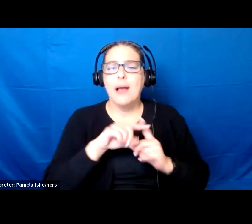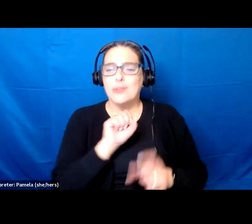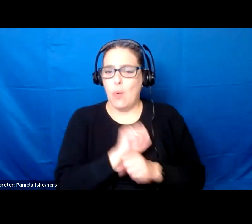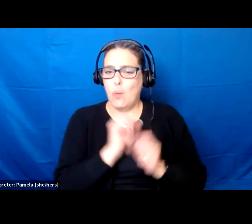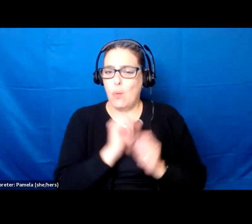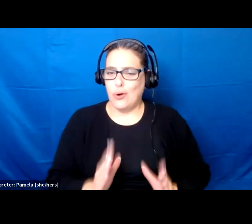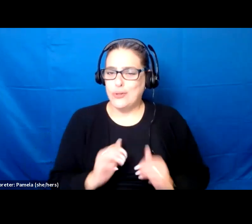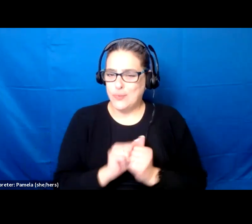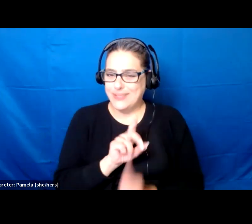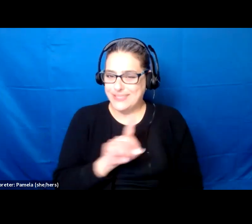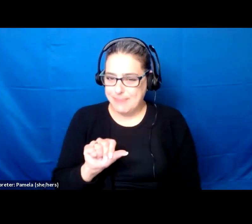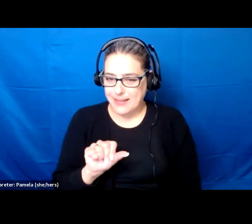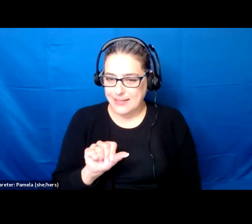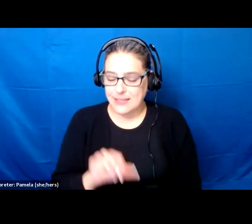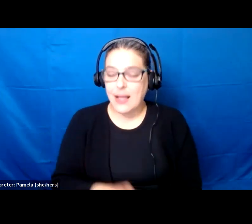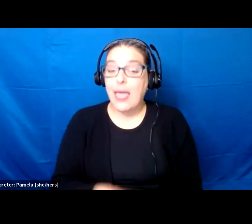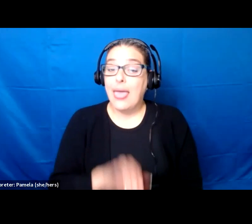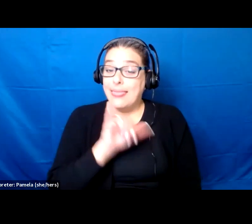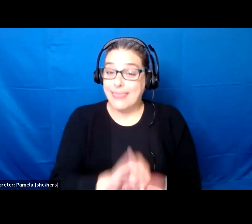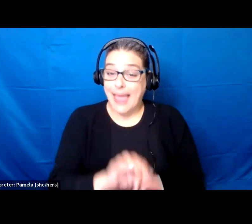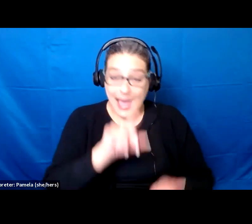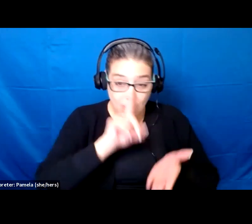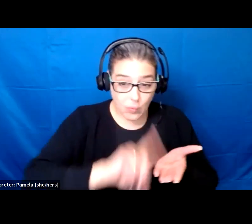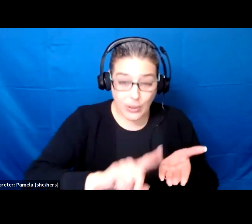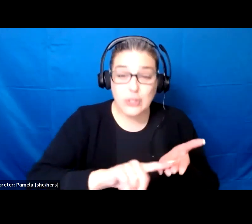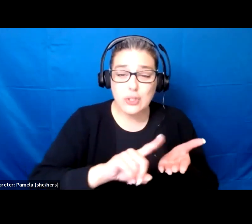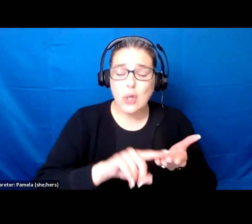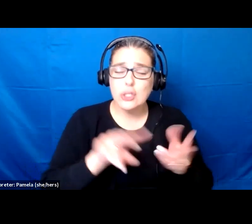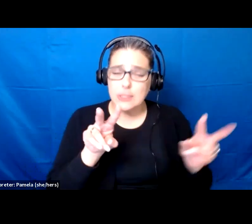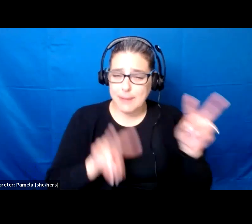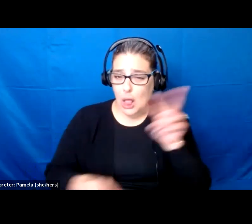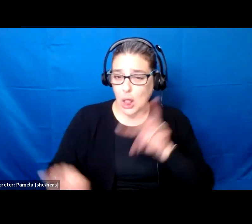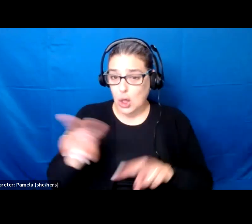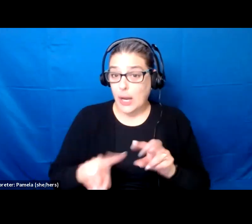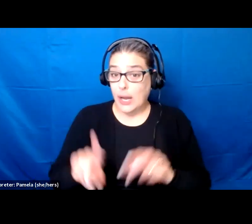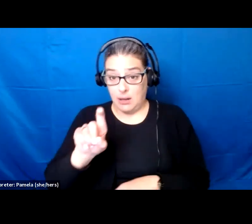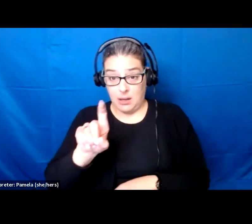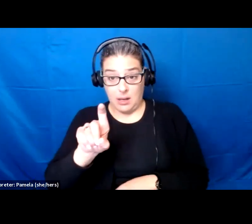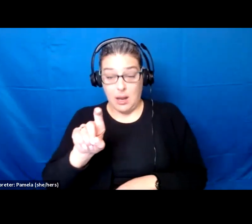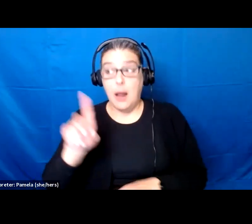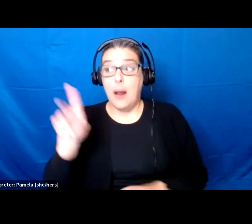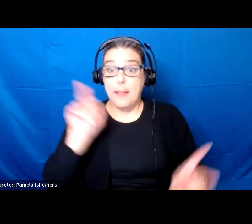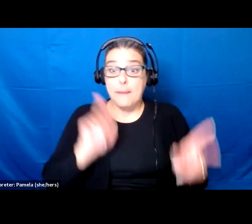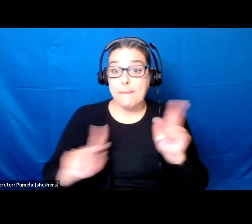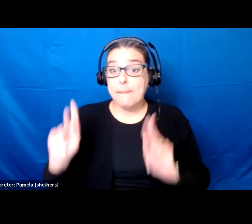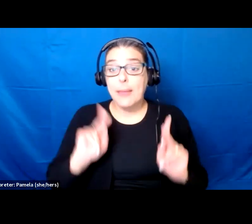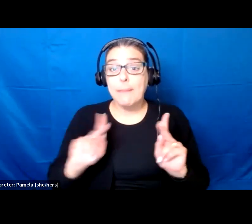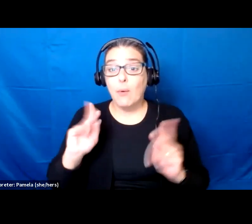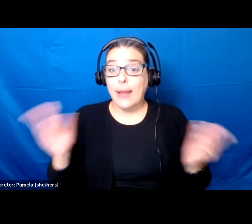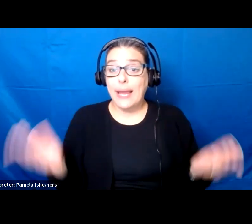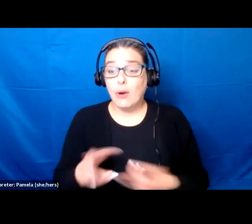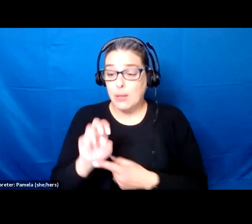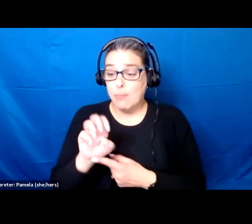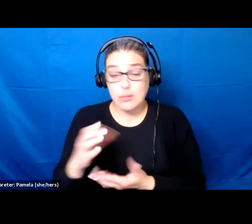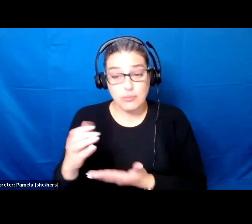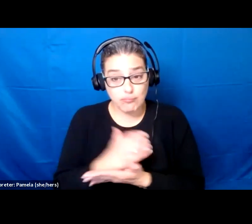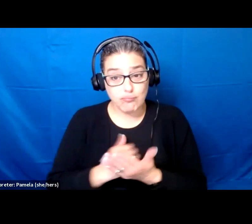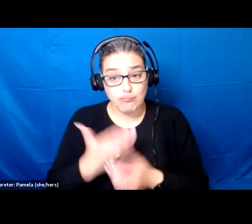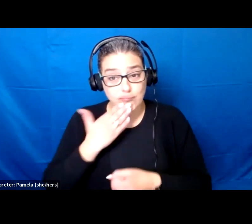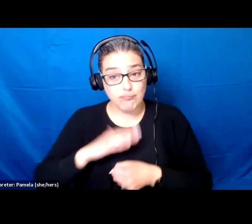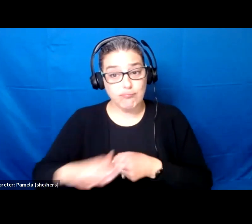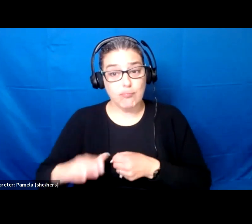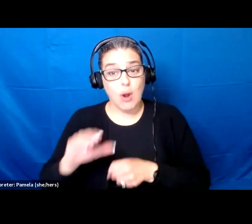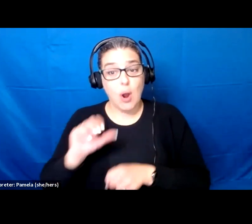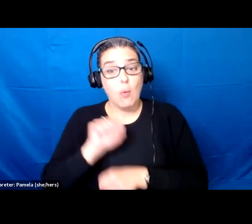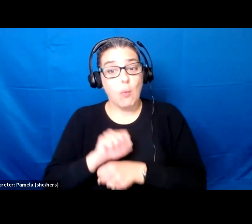also is looking at whether income earned by Nebraska workers is adequate to afford the cost of living in Nebraska for